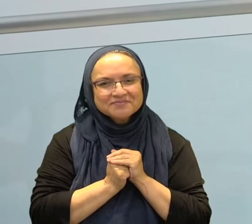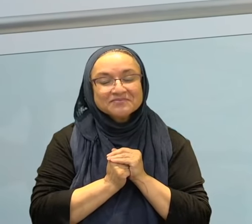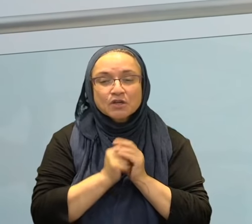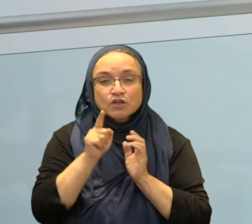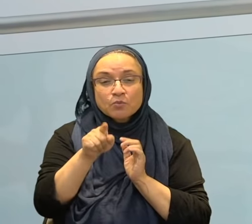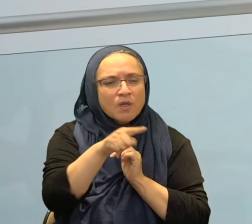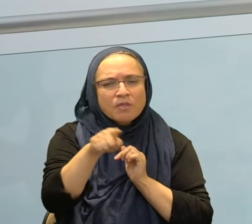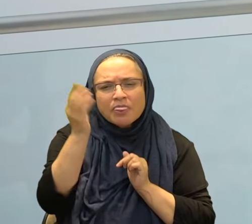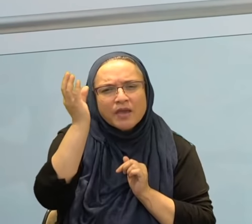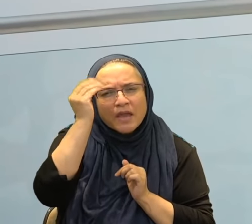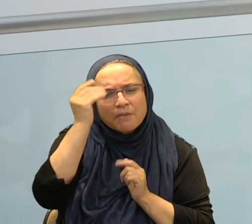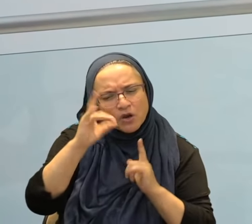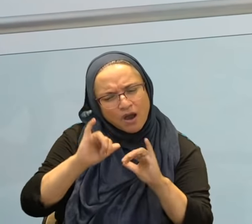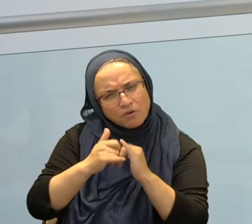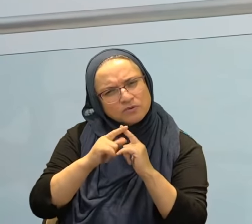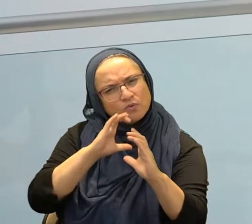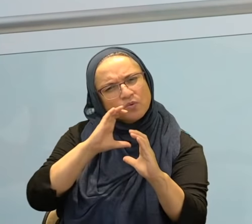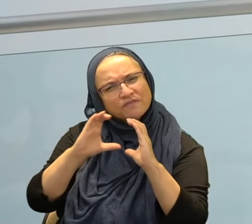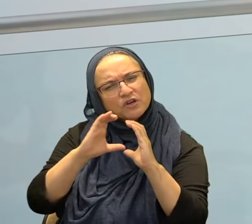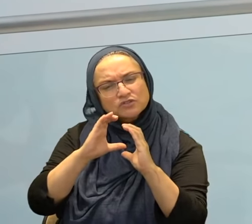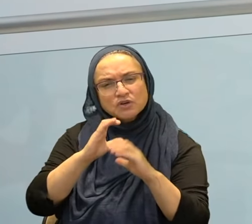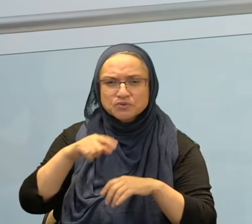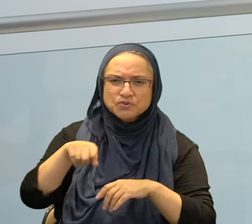mom, my mom.